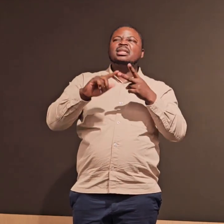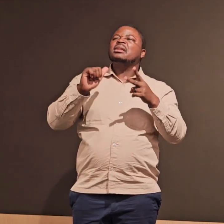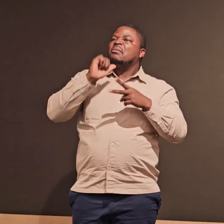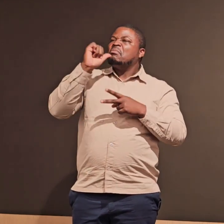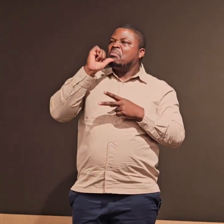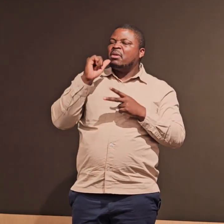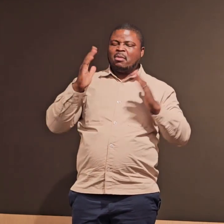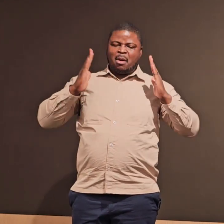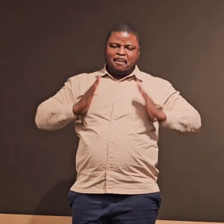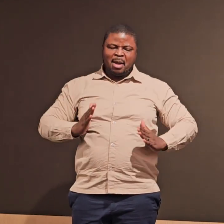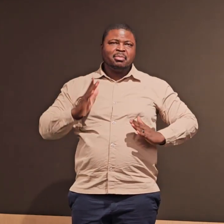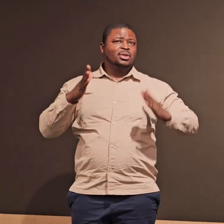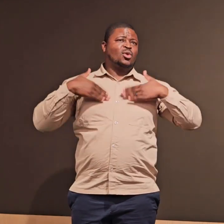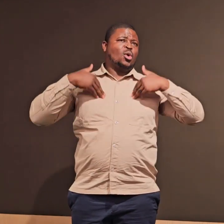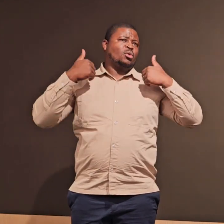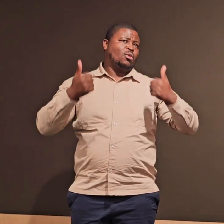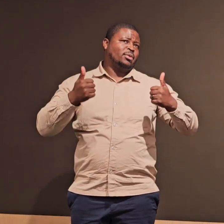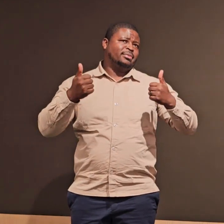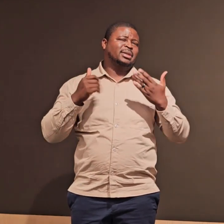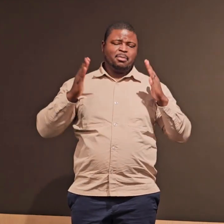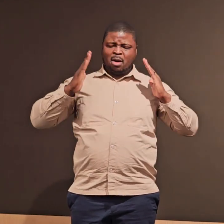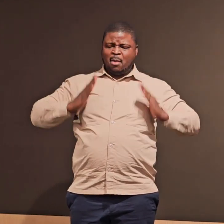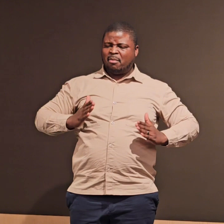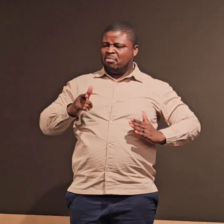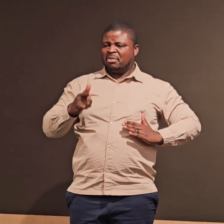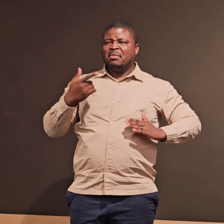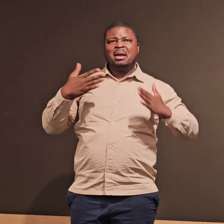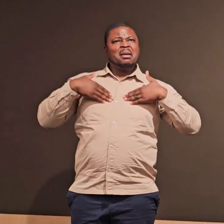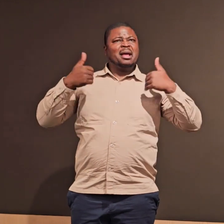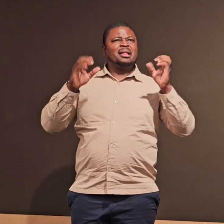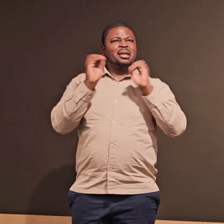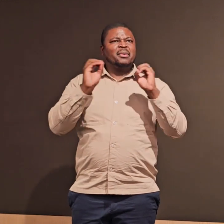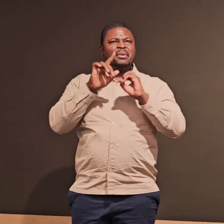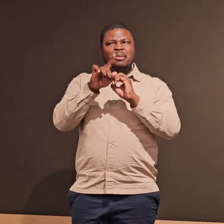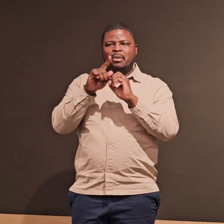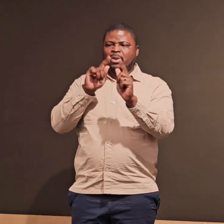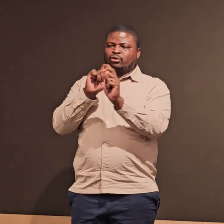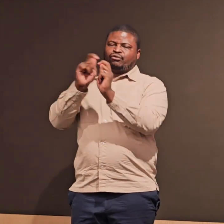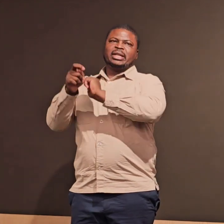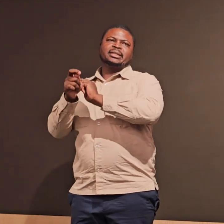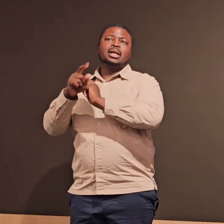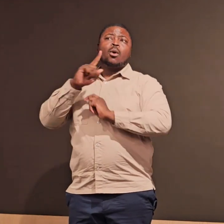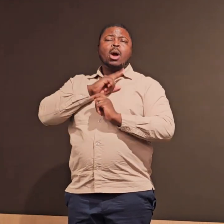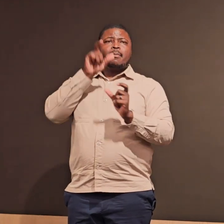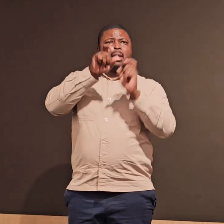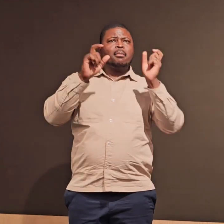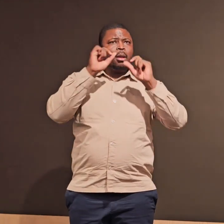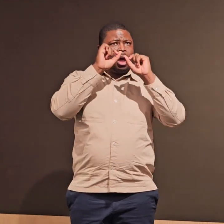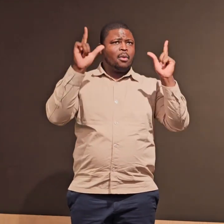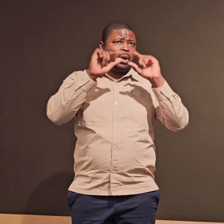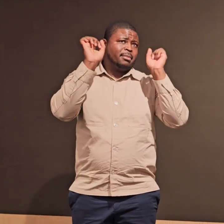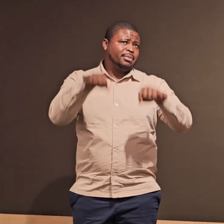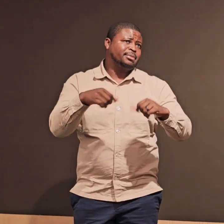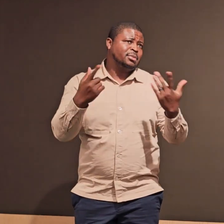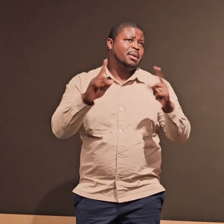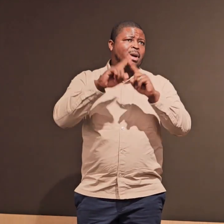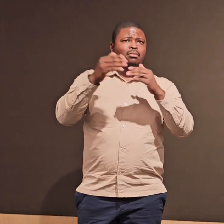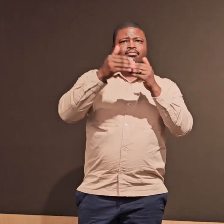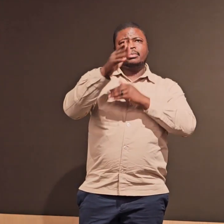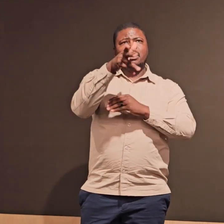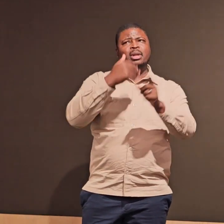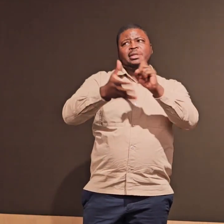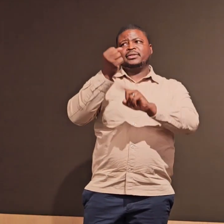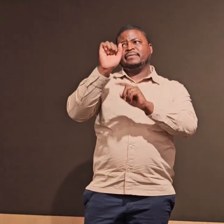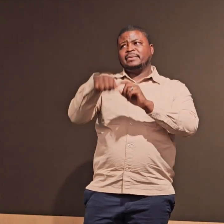for my health for me, and I should not be eating like this. But I think we will get there. And then coming to the